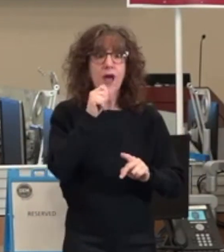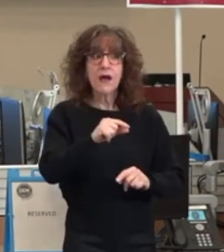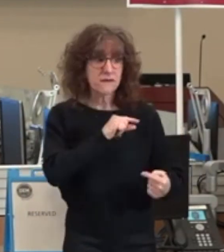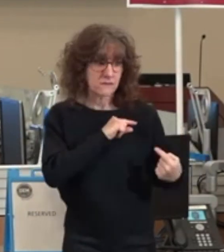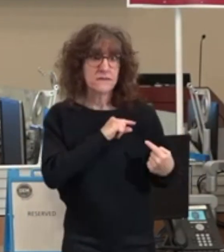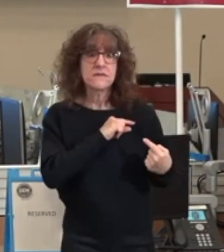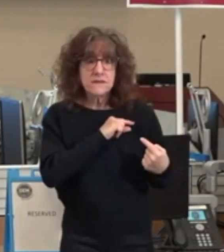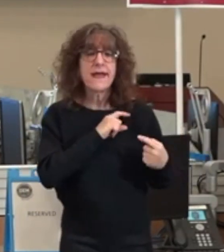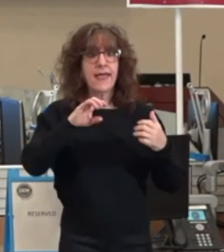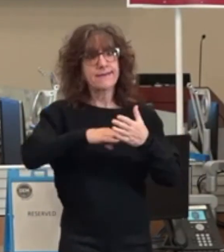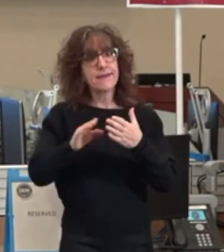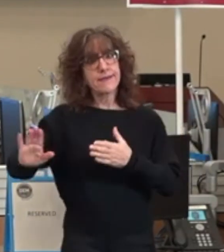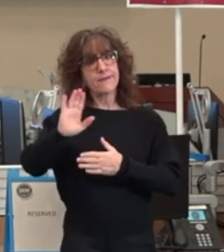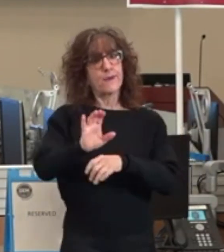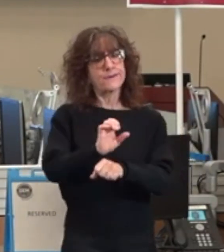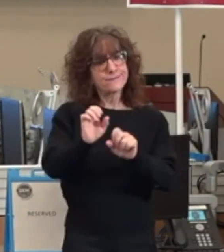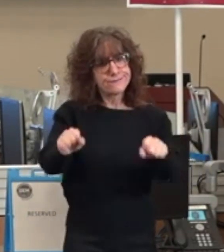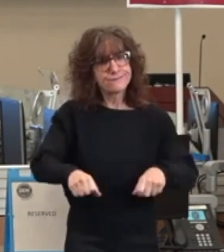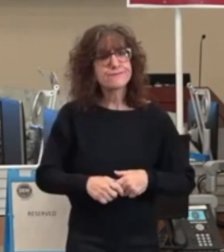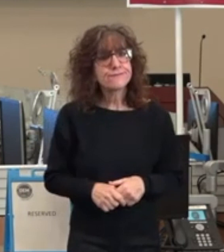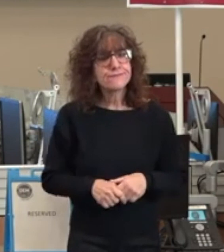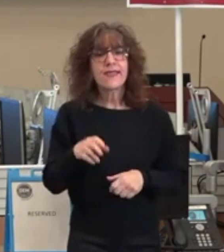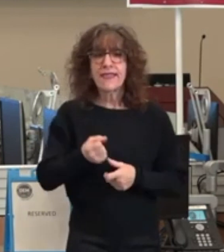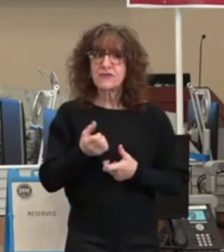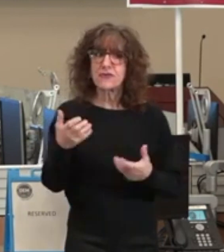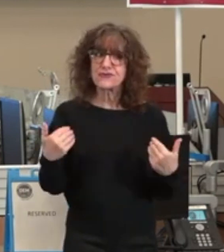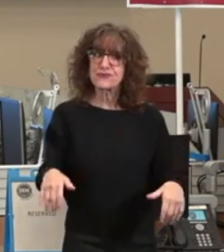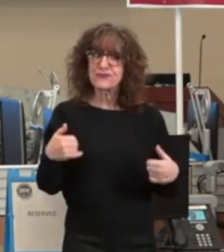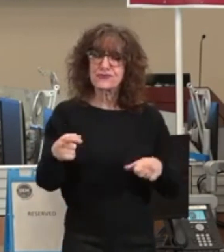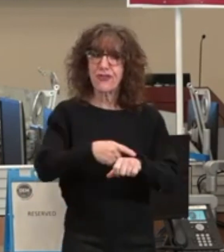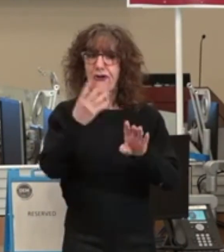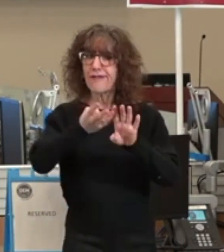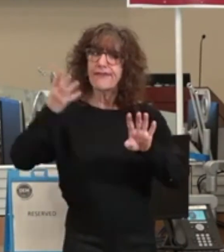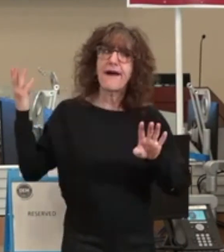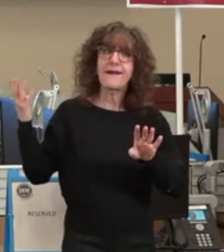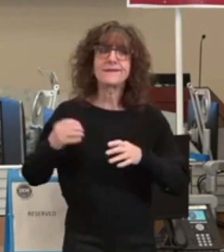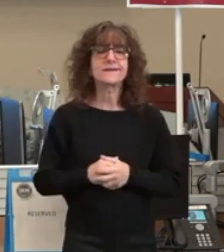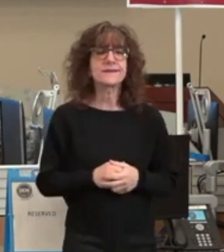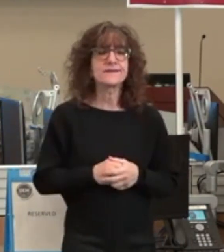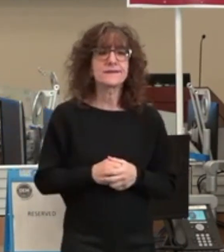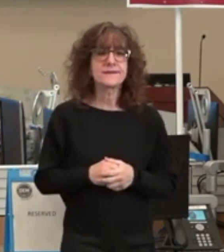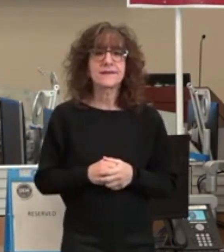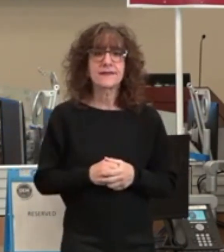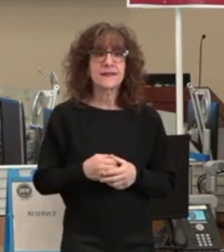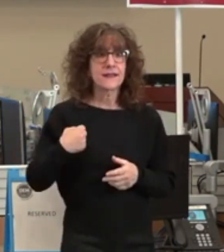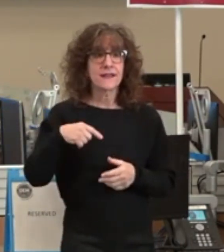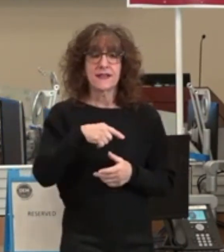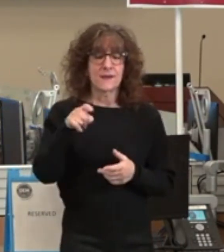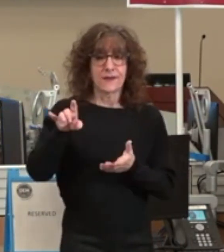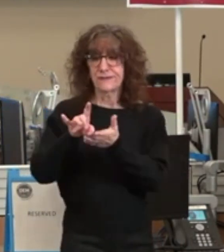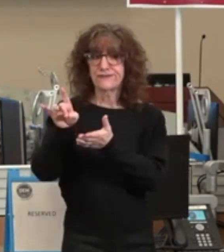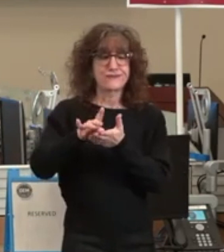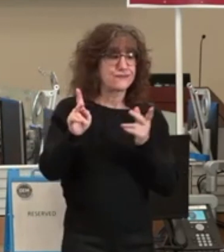ineligible to schedule appointments. And this has created for us longer lines at our clinics since we have had to turn